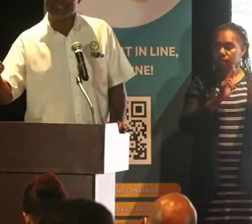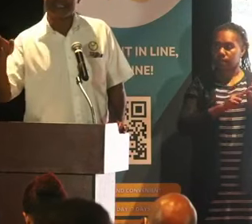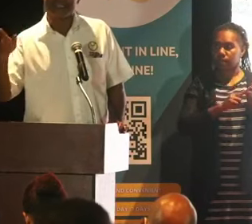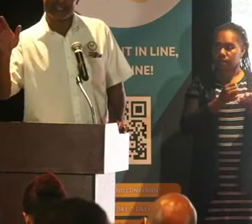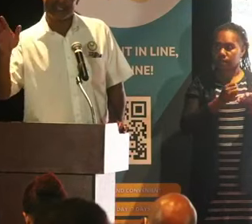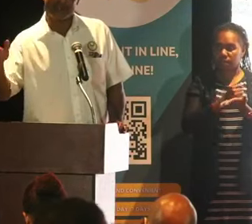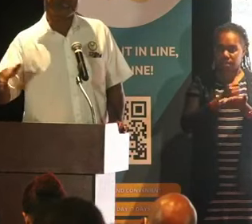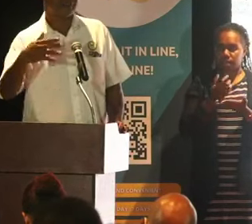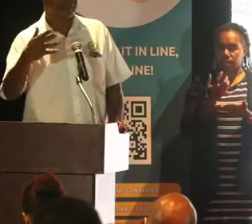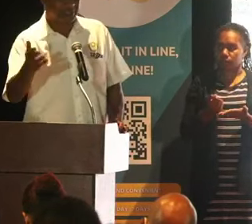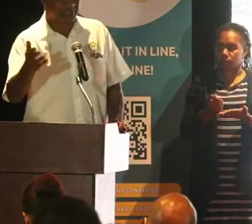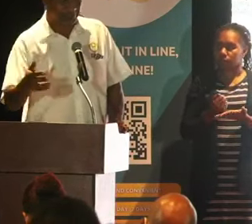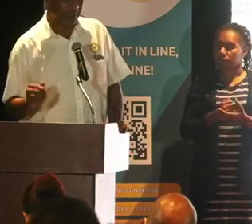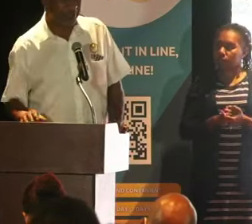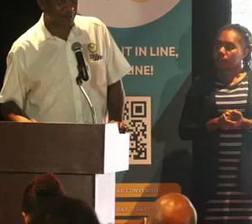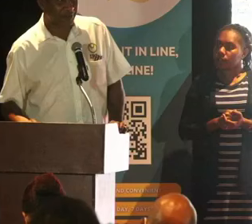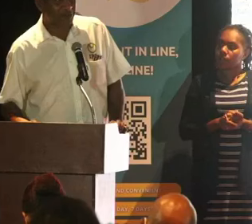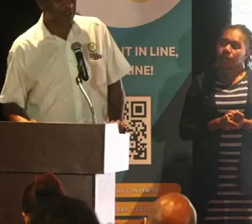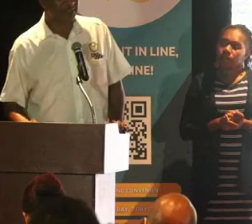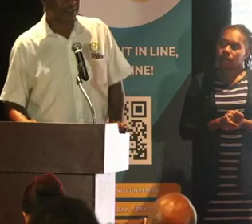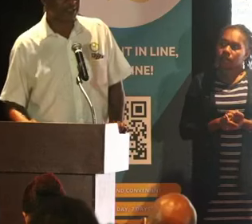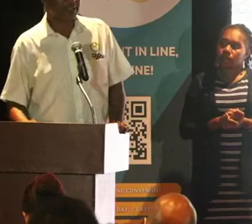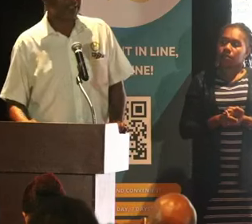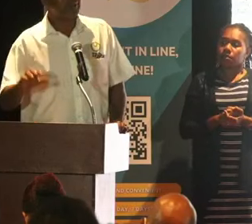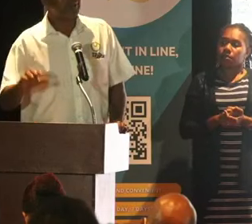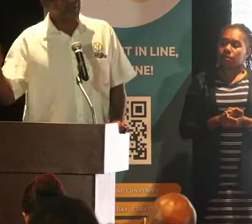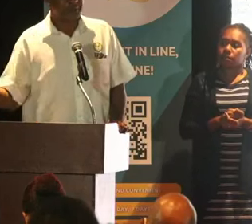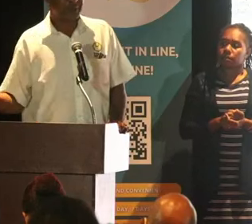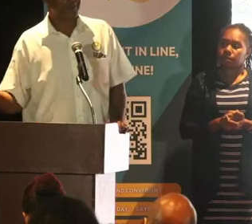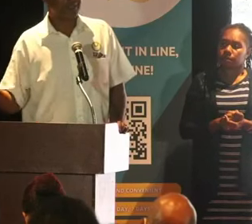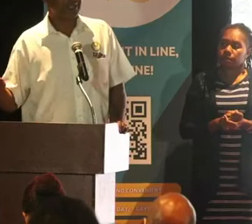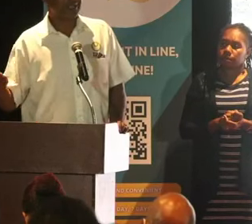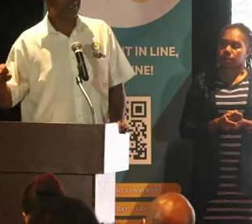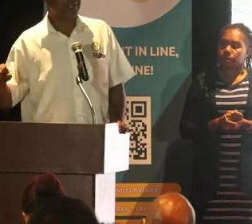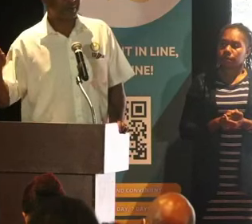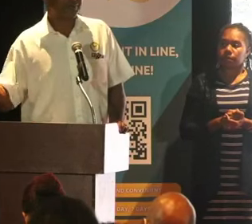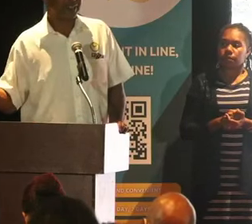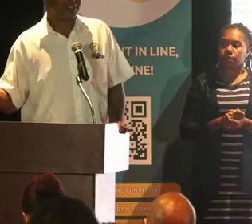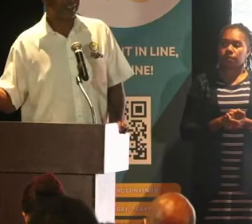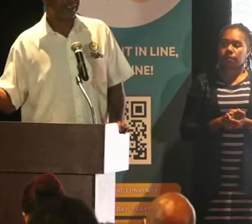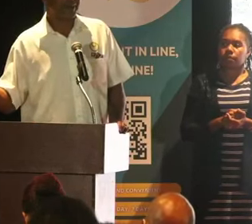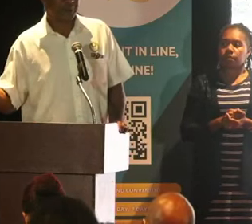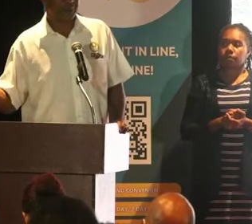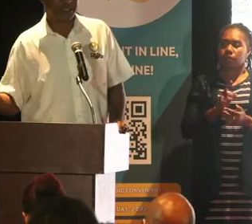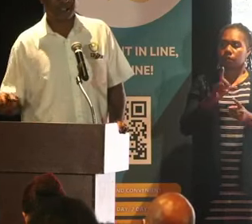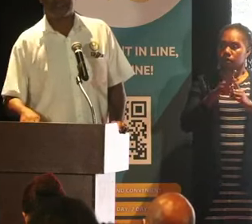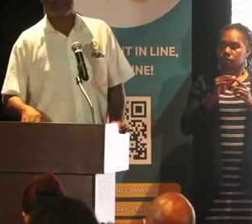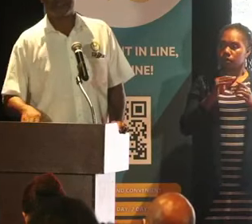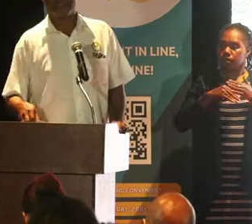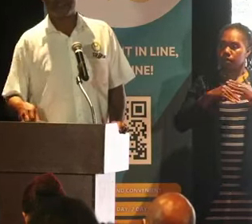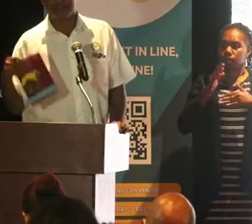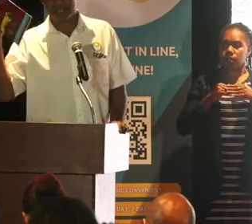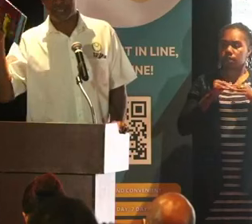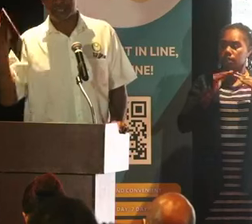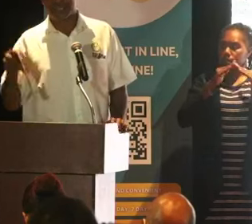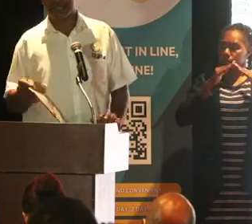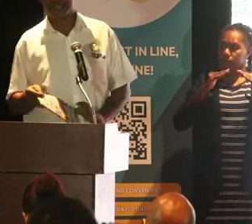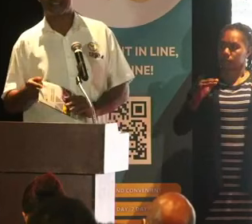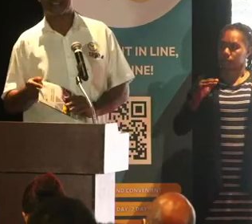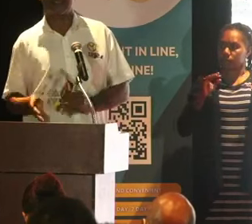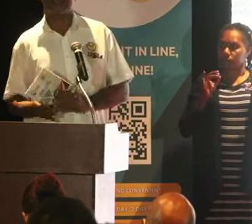are in a, say for example, building and construction, you need to also obtain a permit. So this